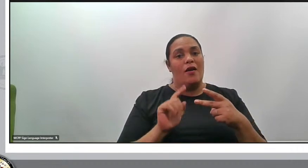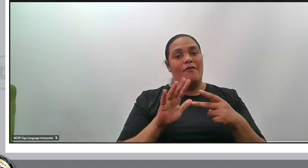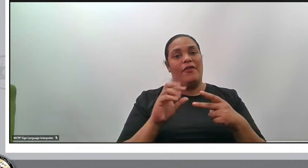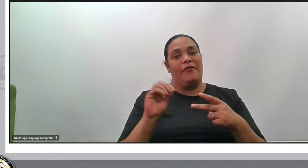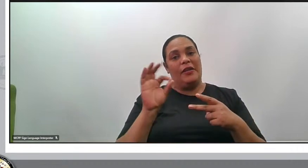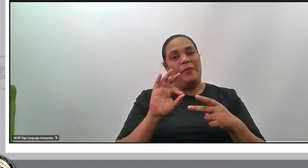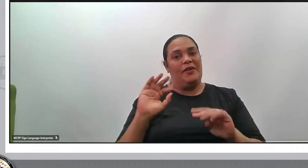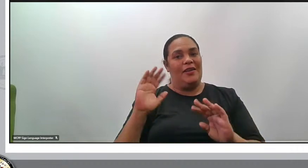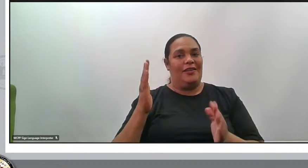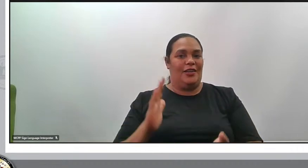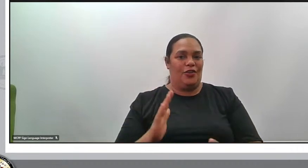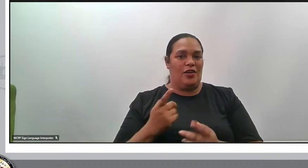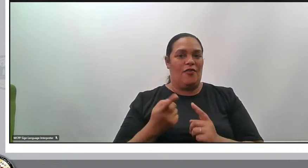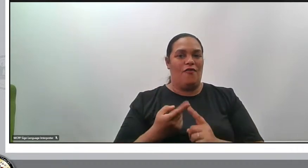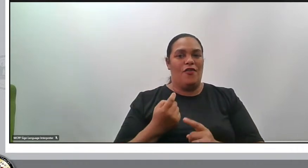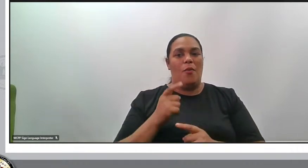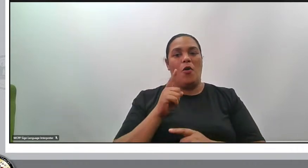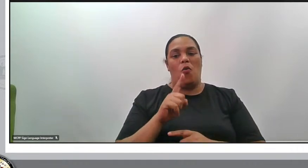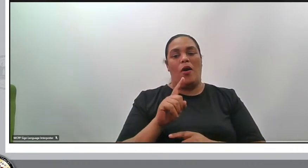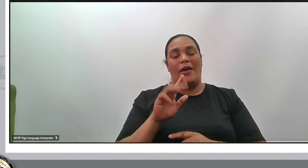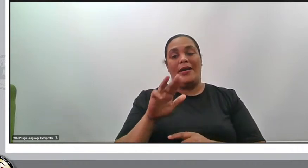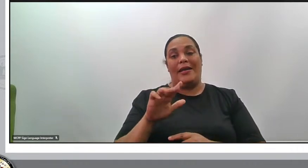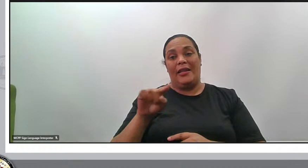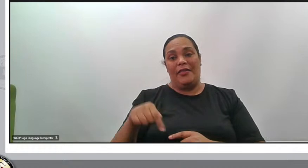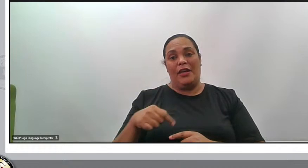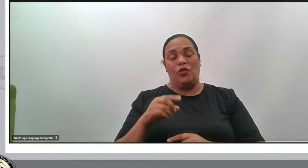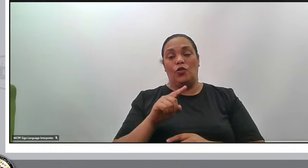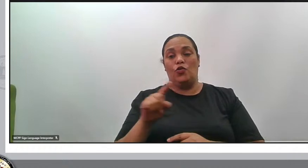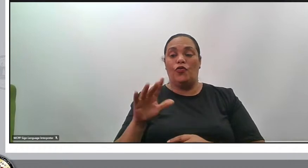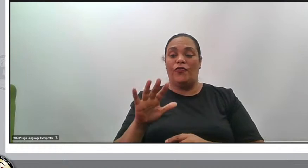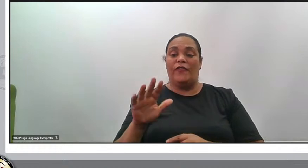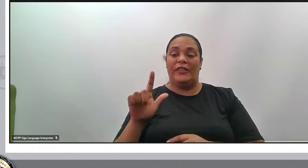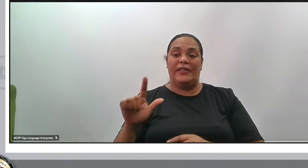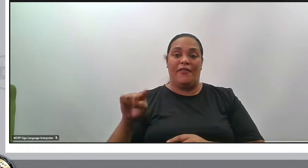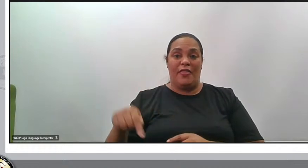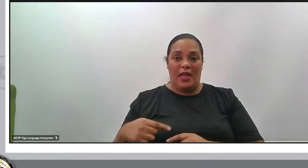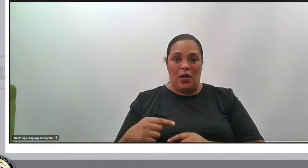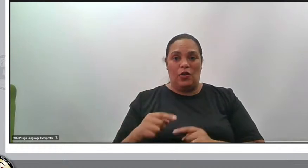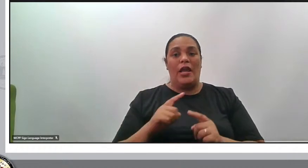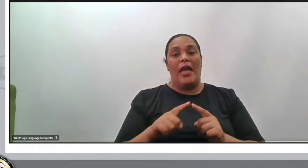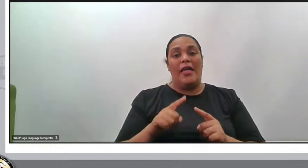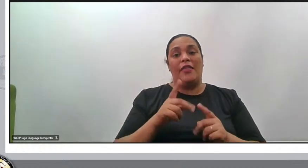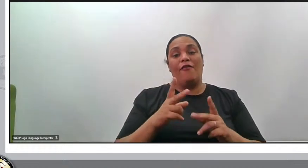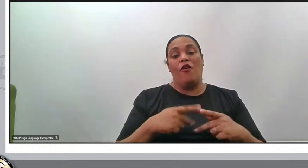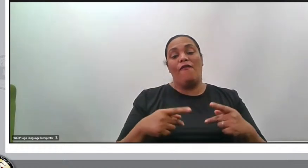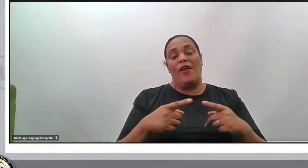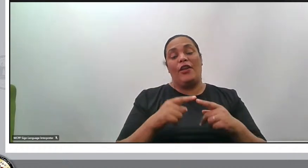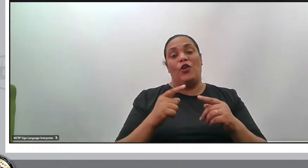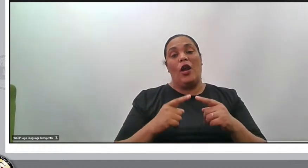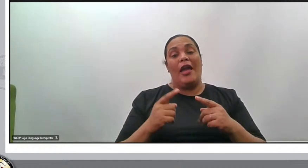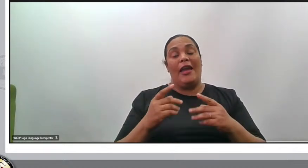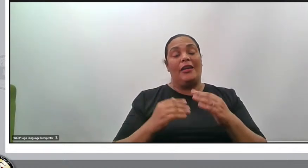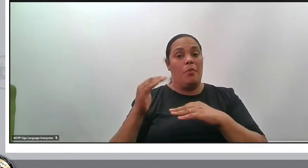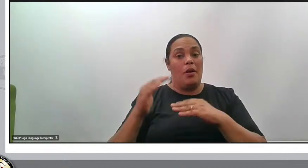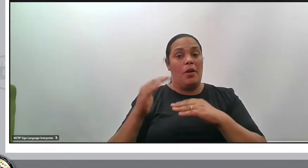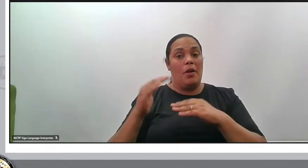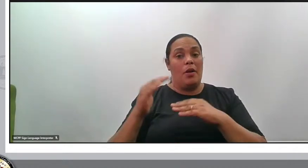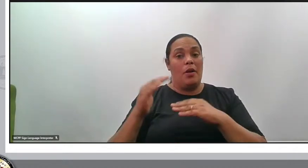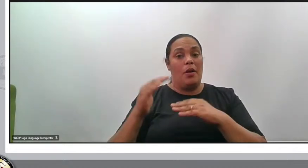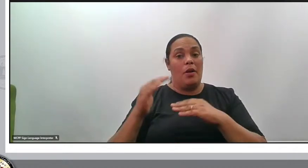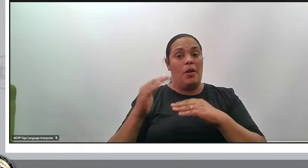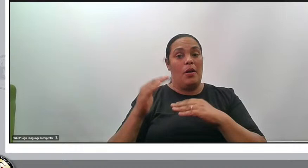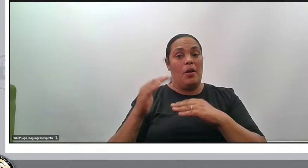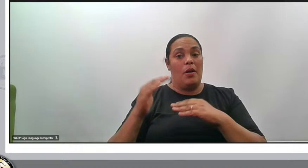50% reduction from 119,000 to 57,000, and the same for venues and facilities. There's a 50% reduction